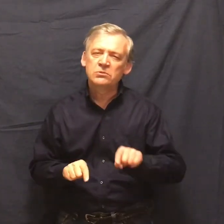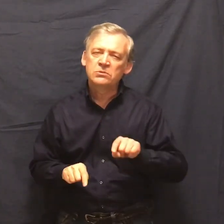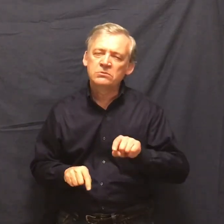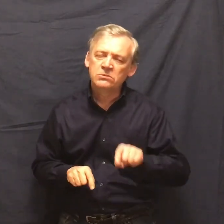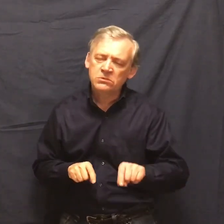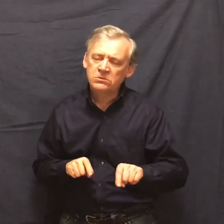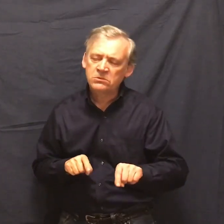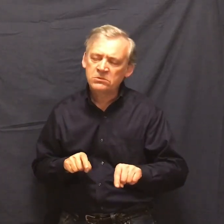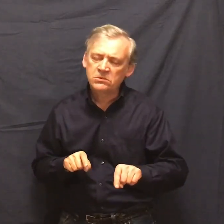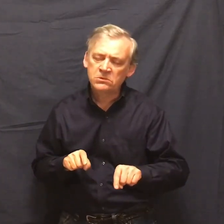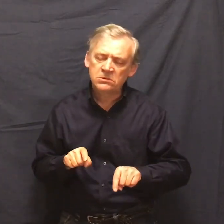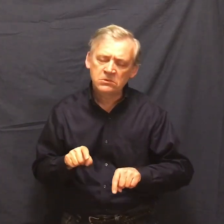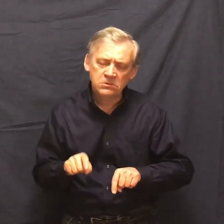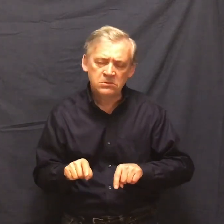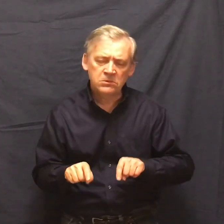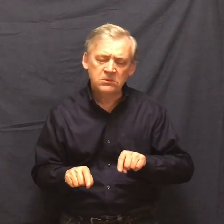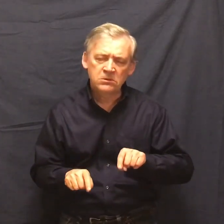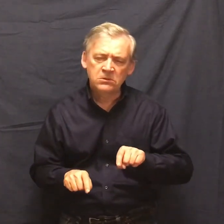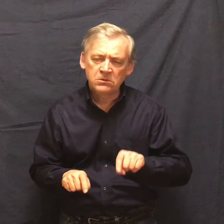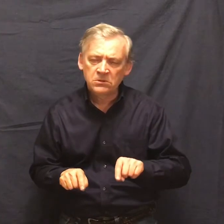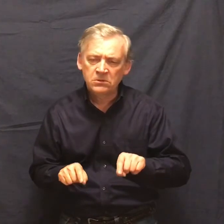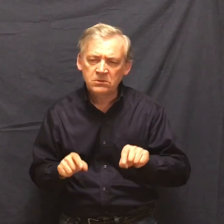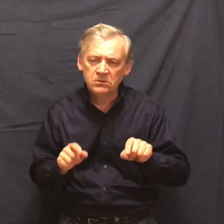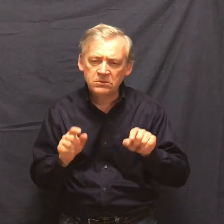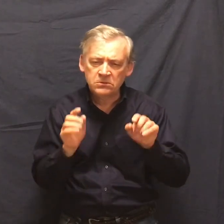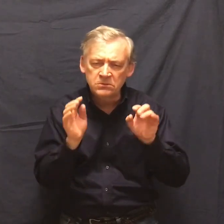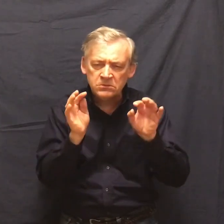He gazed about with mild, half-blind eyes.